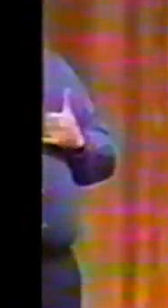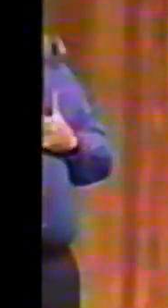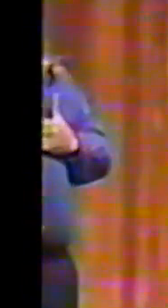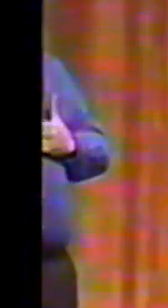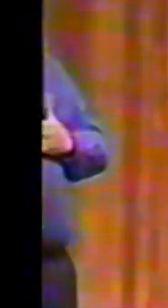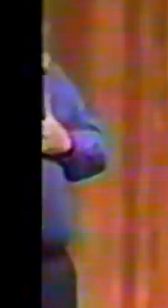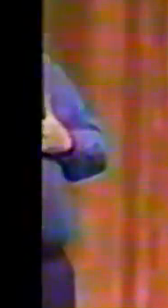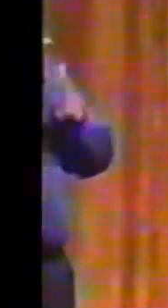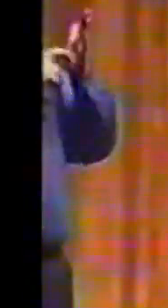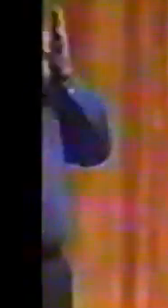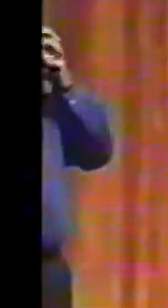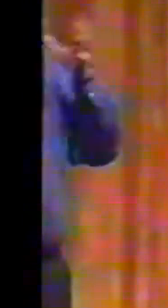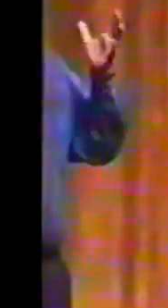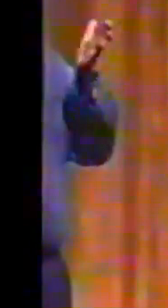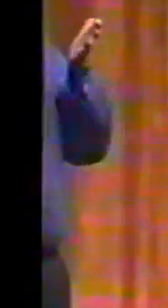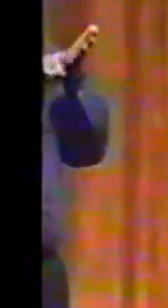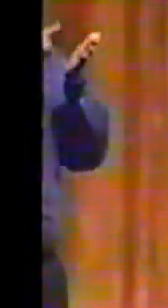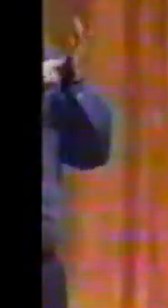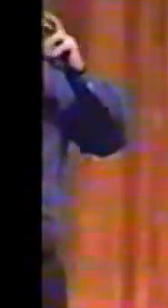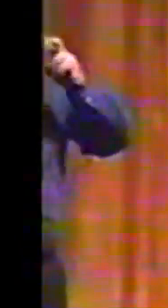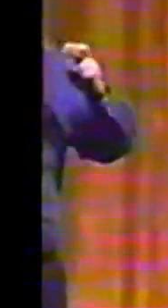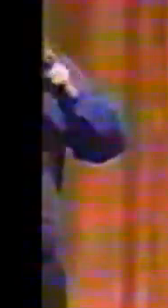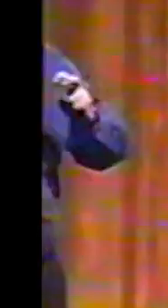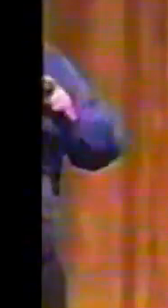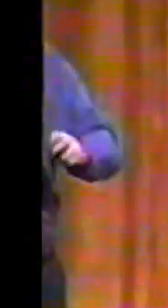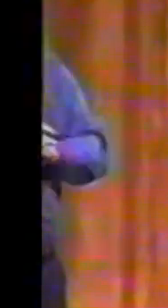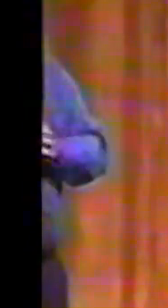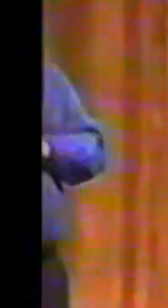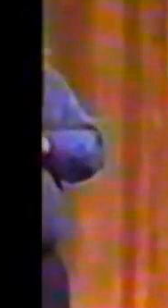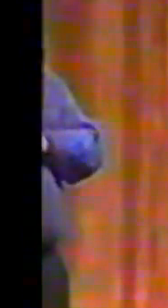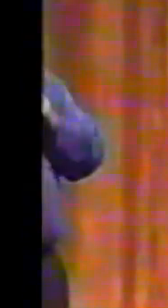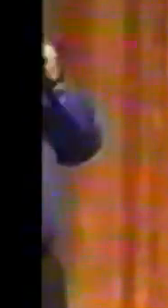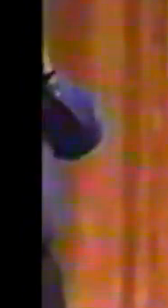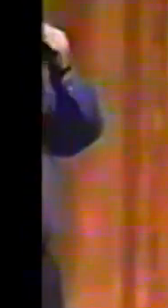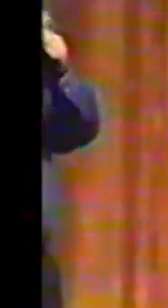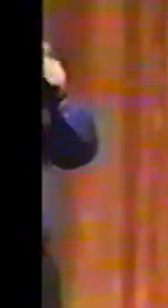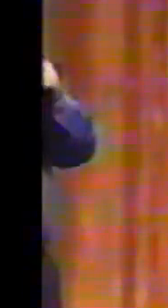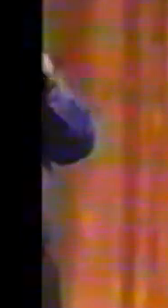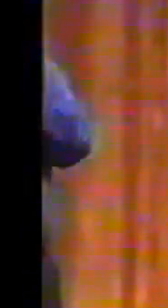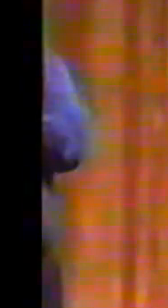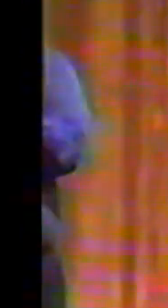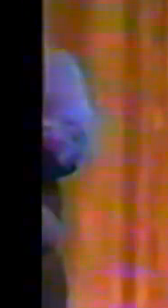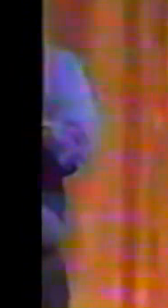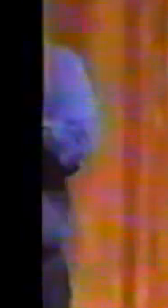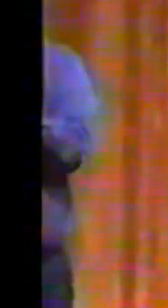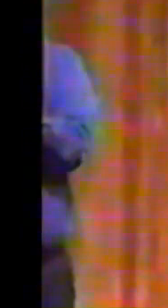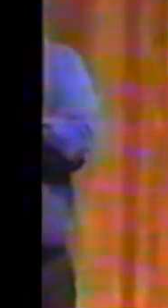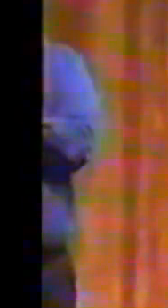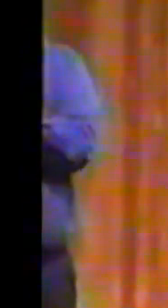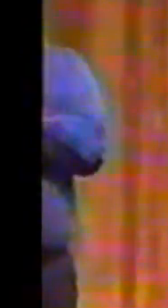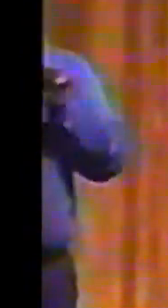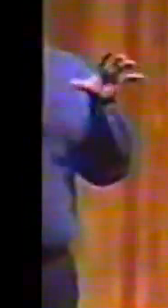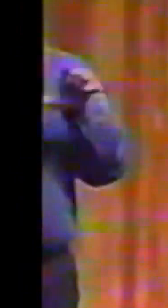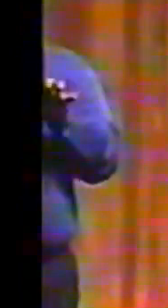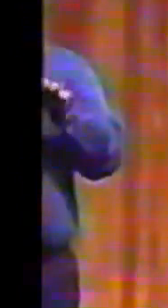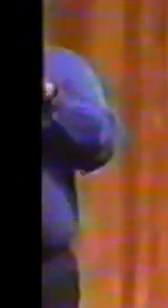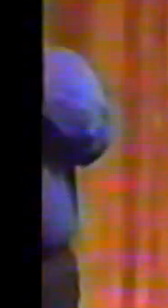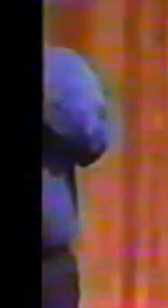I think that in the case of security, INS is just one of many players, and they have done a very good job in some